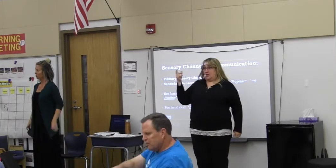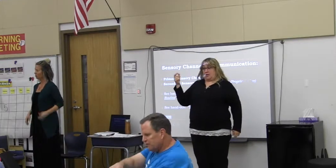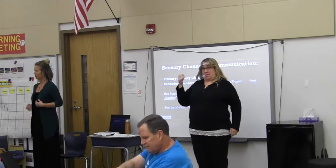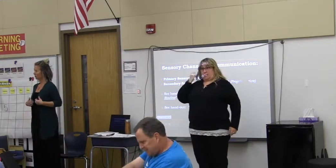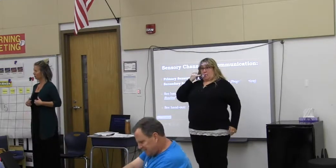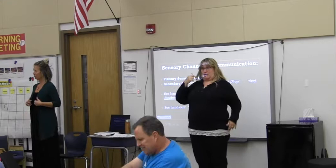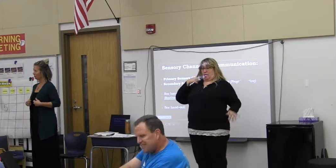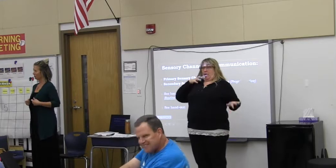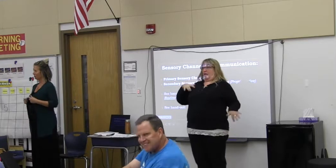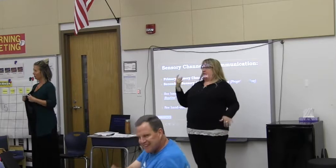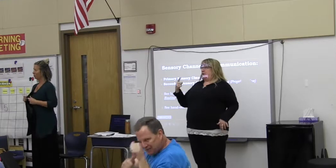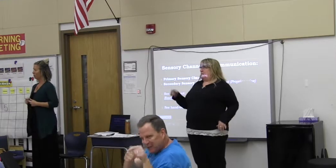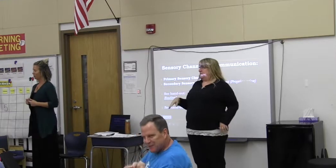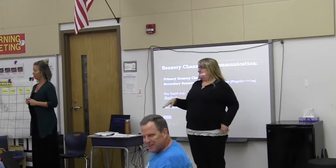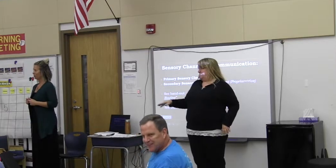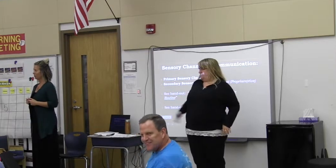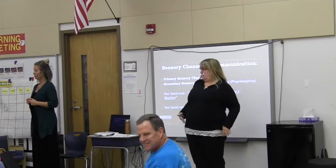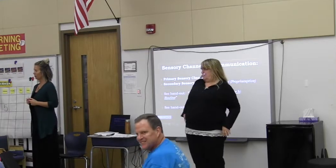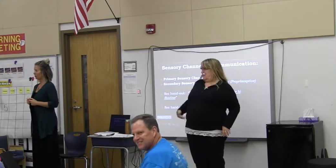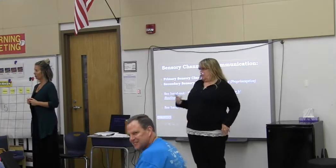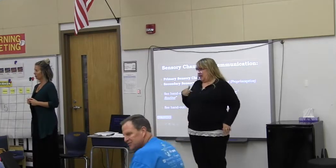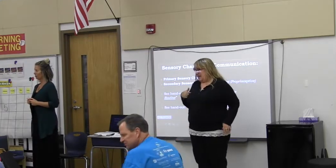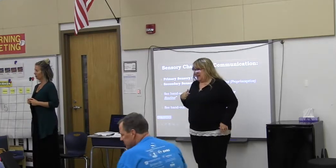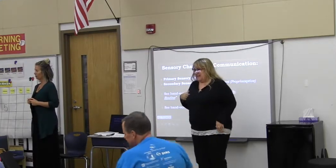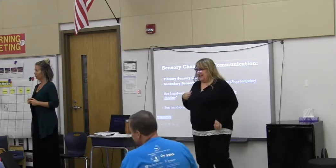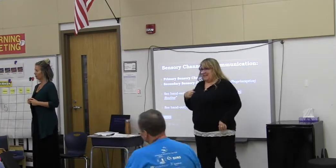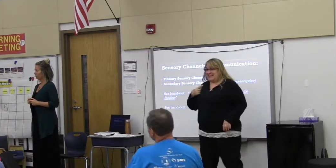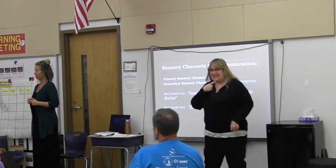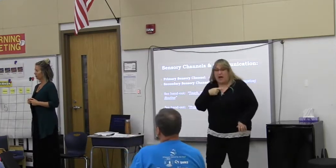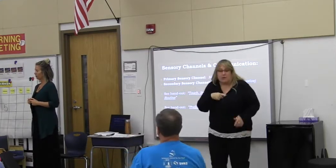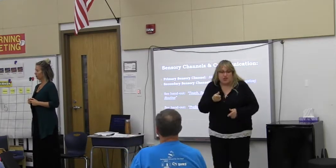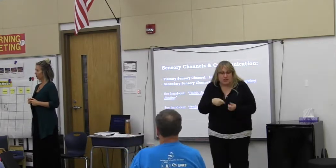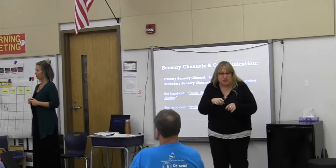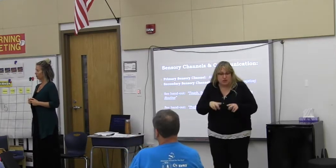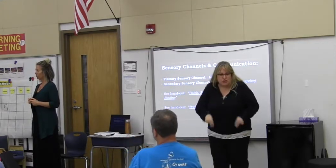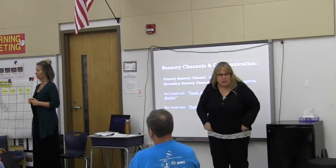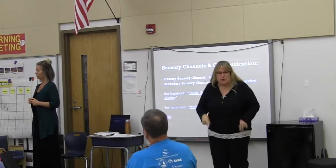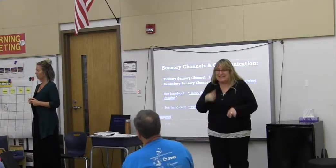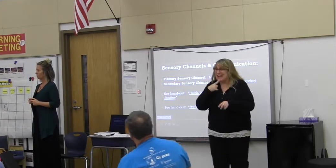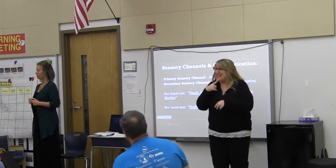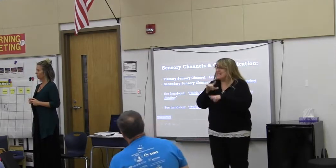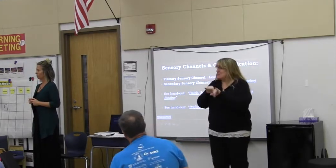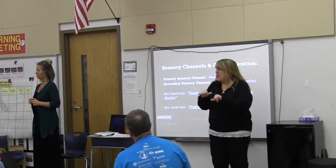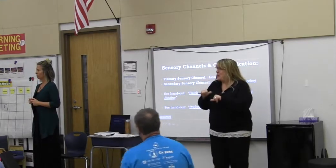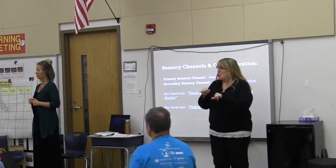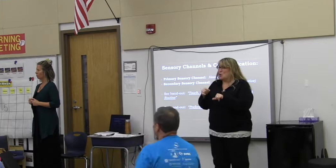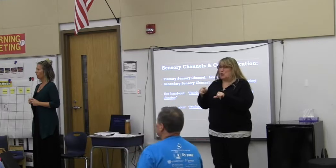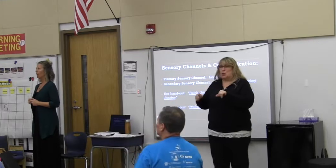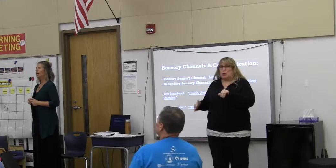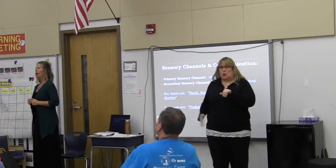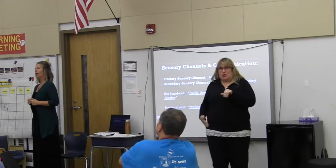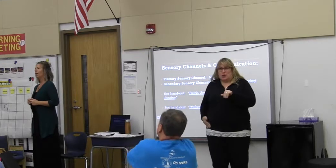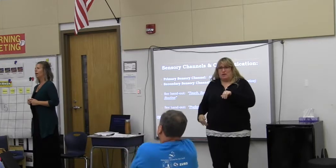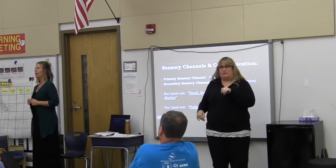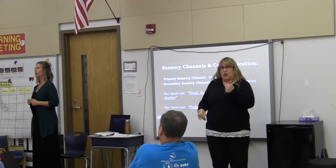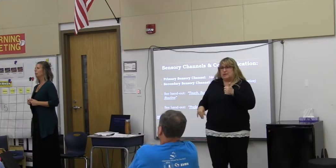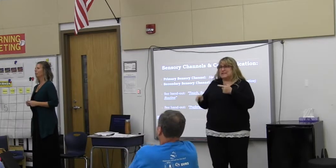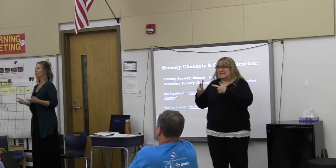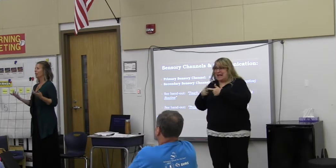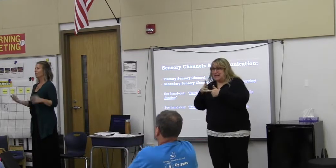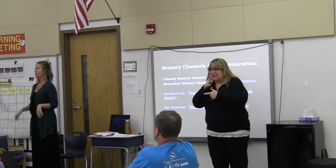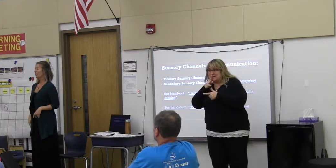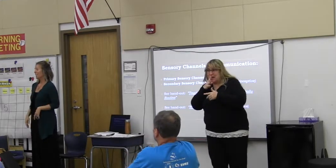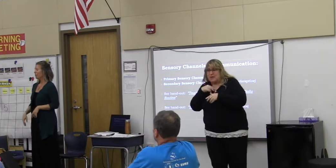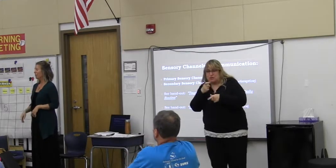and then said, I'm changing your diaper, like would you say that and cue at the same time, or would you say that first, I'm gonna change your diaper before